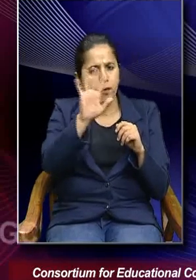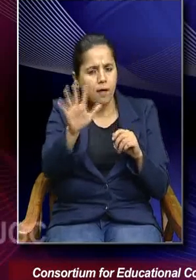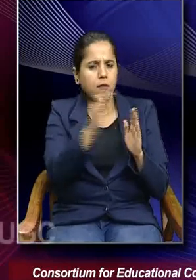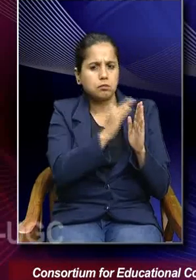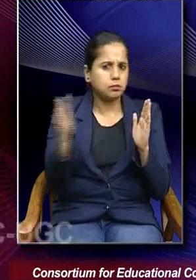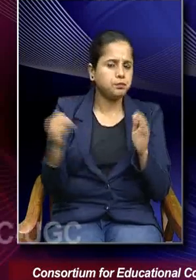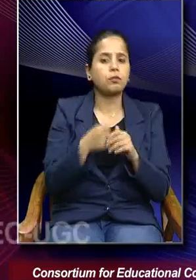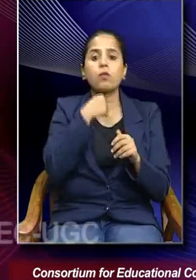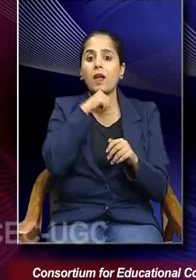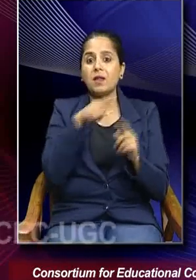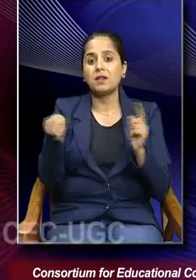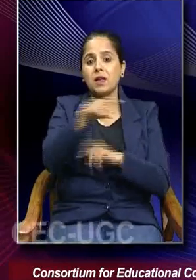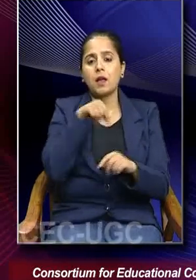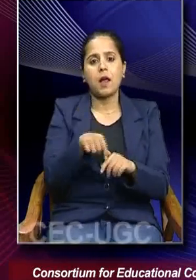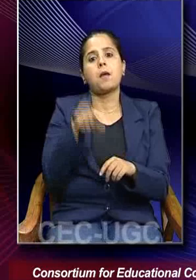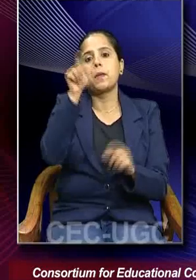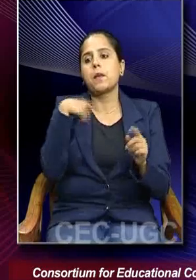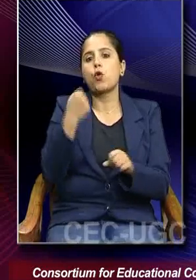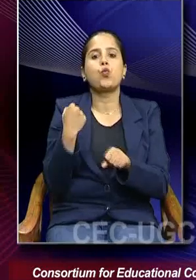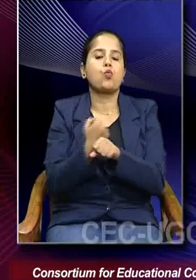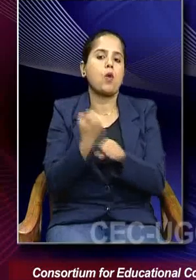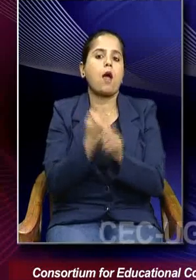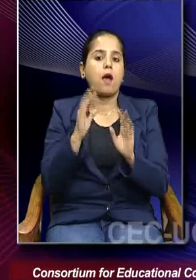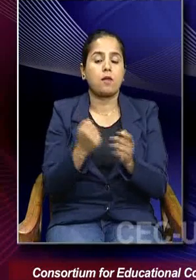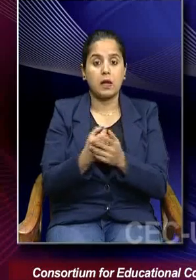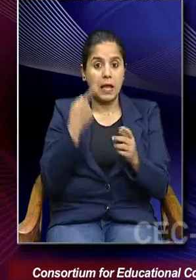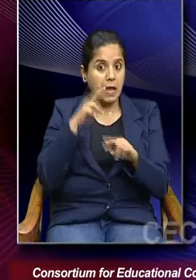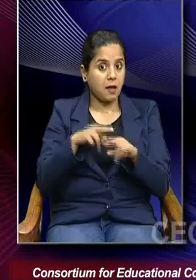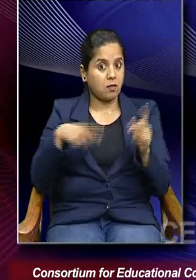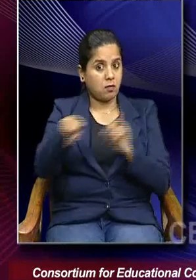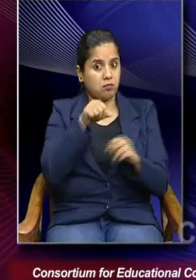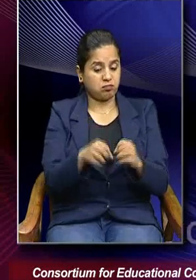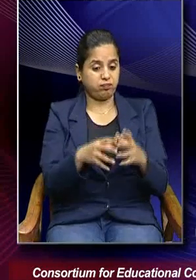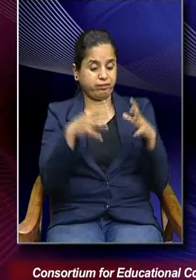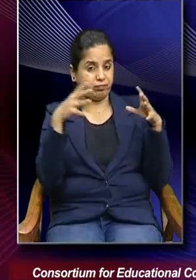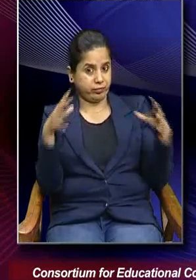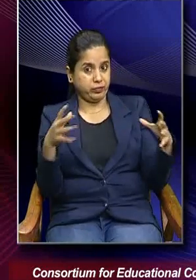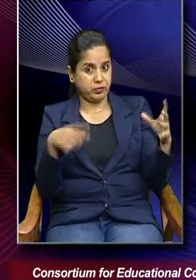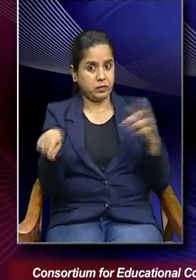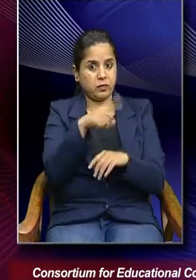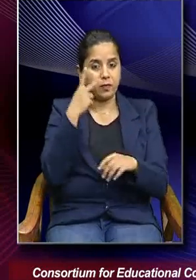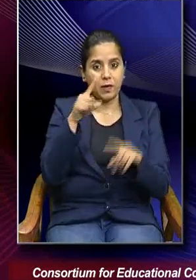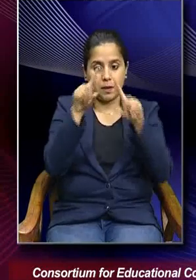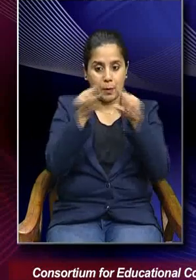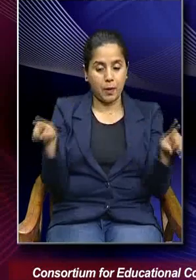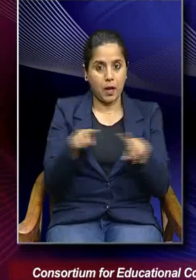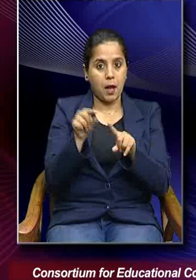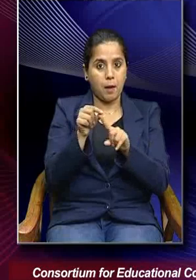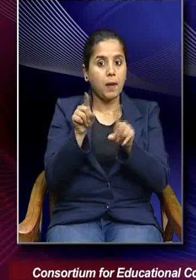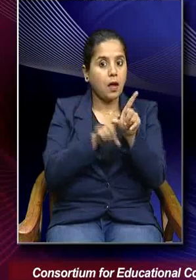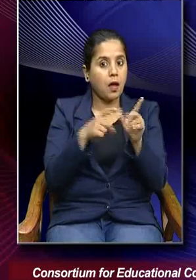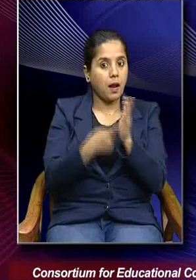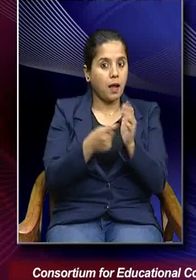when individuals are working. So, if that is kind of larger, which in the pyramid if we see is the mid